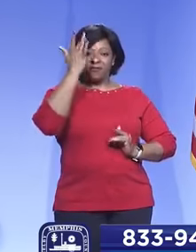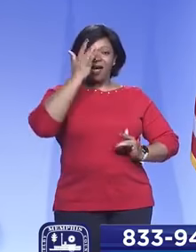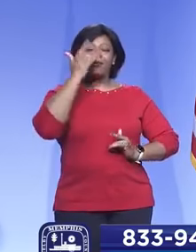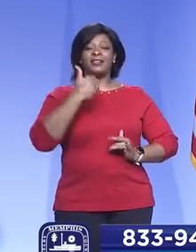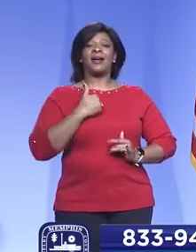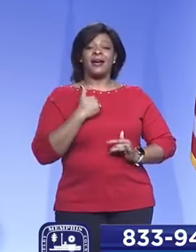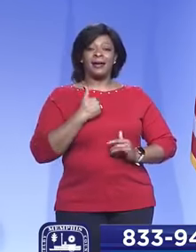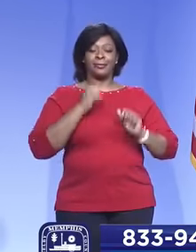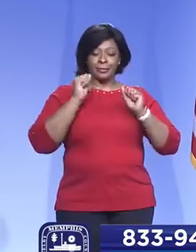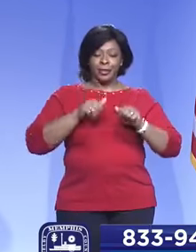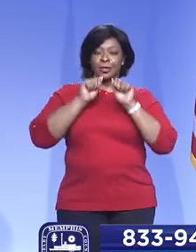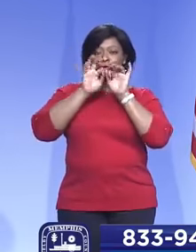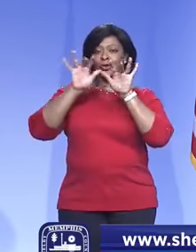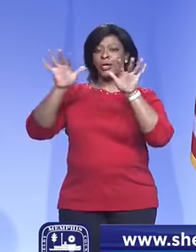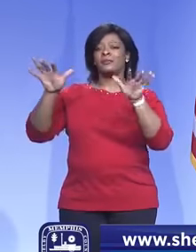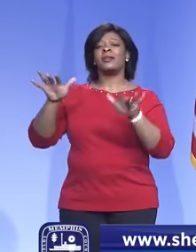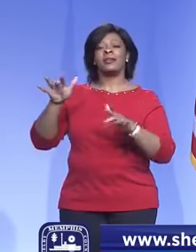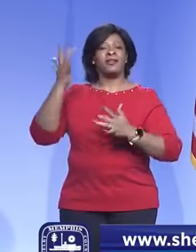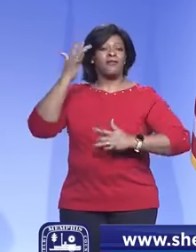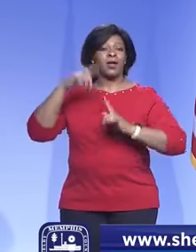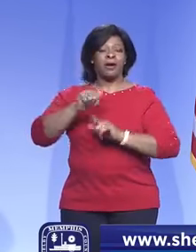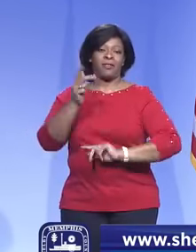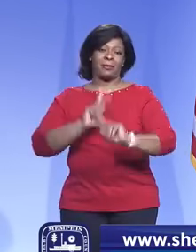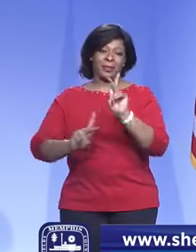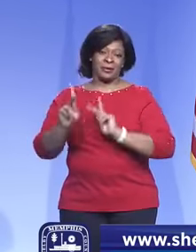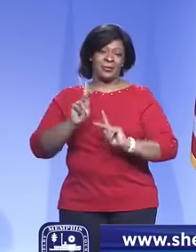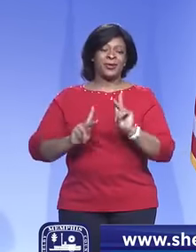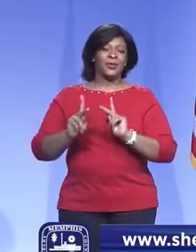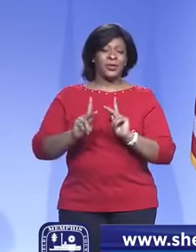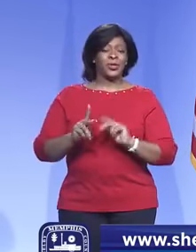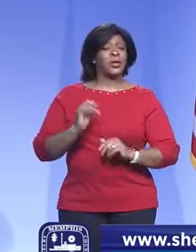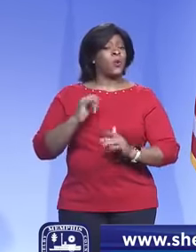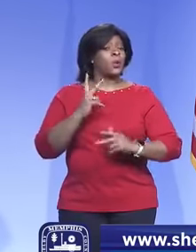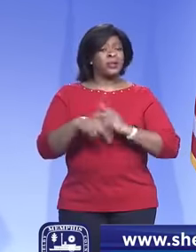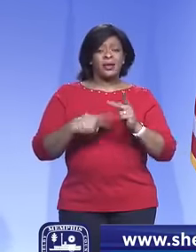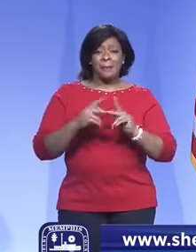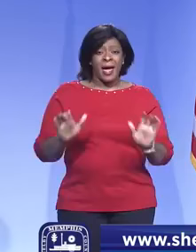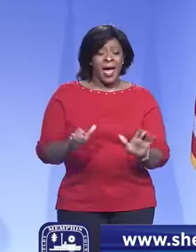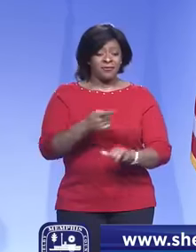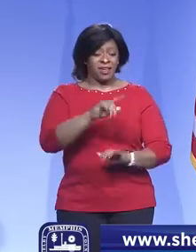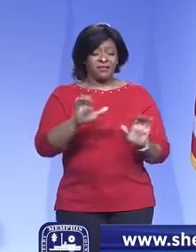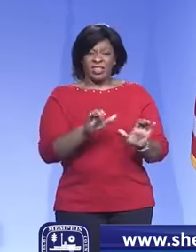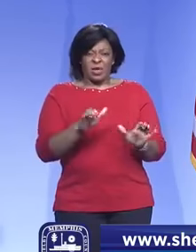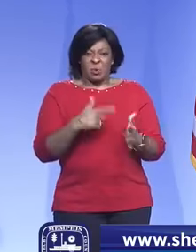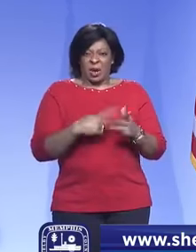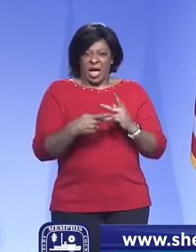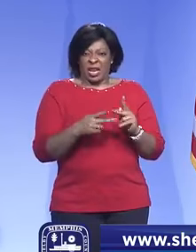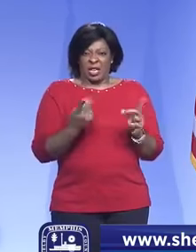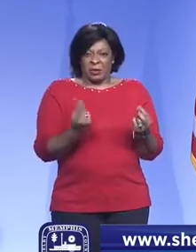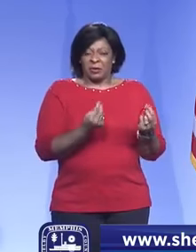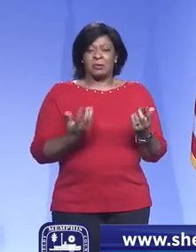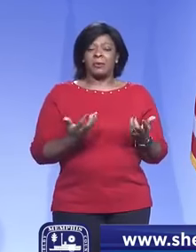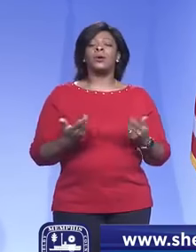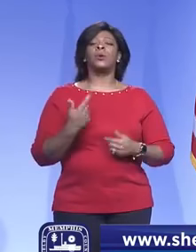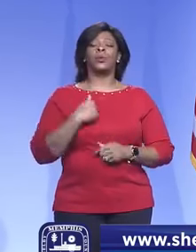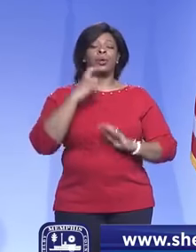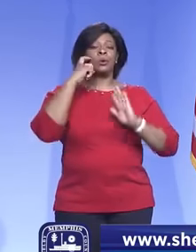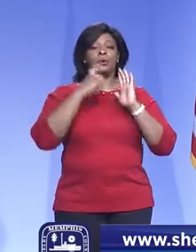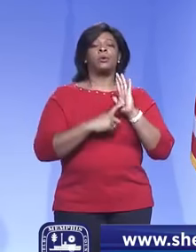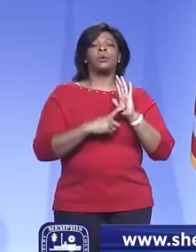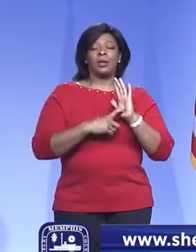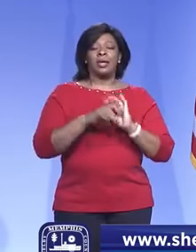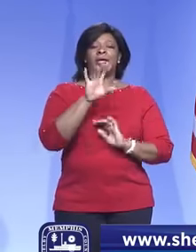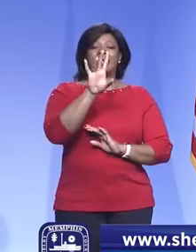could transmit COVID to others. When we look at the types of activities that they engaged in, we noted that